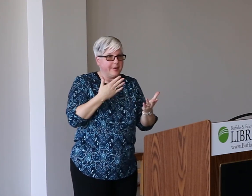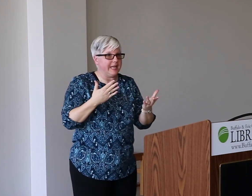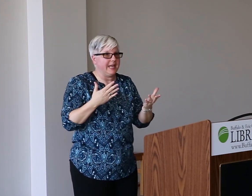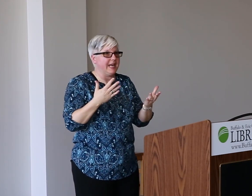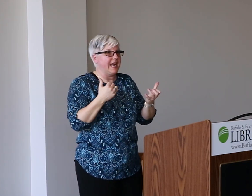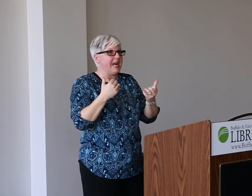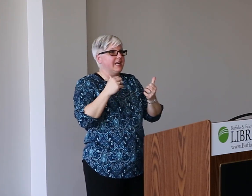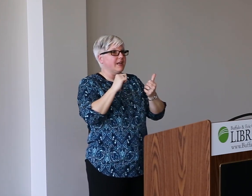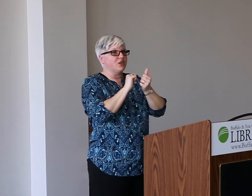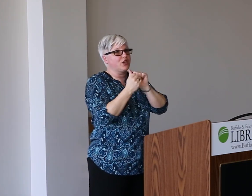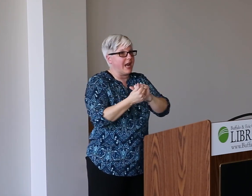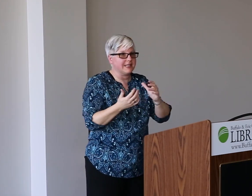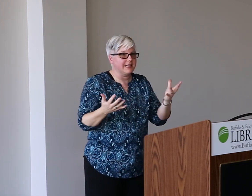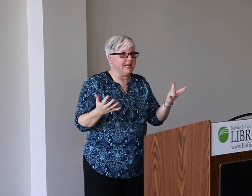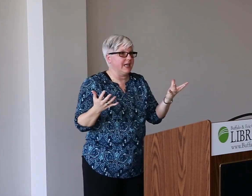He's happy.